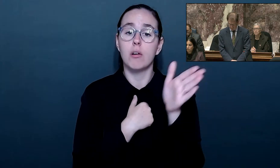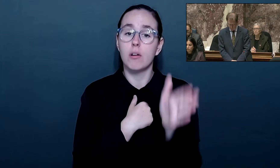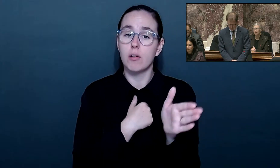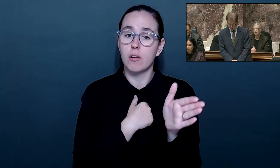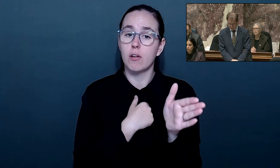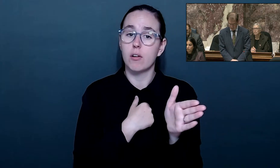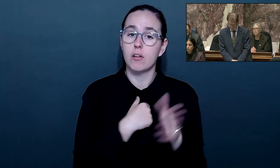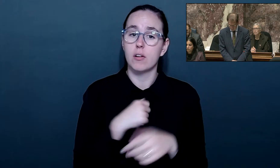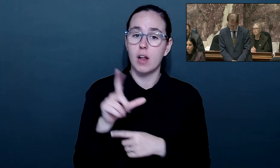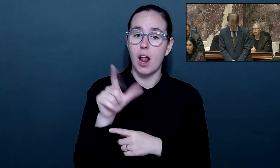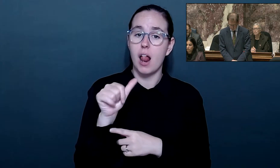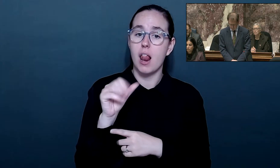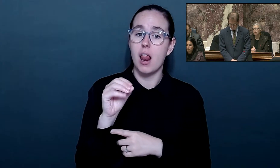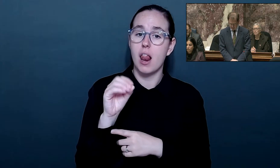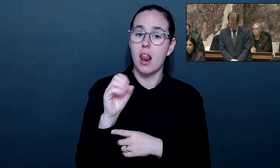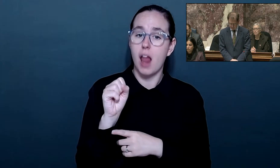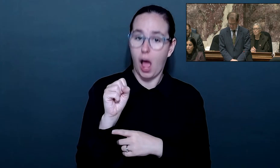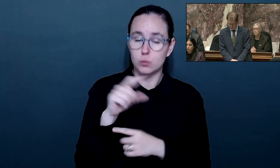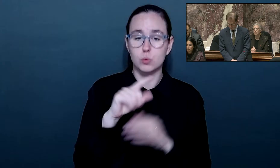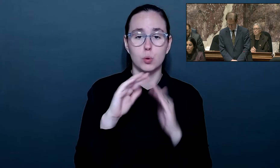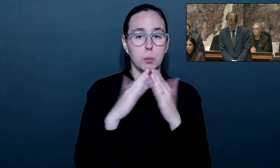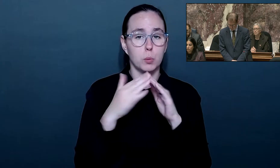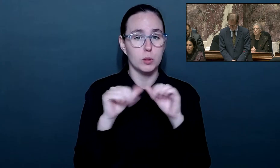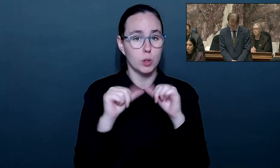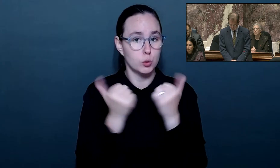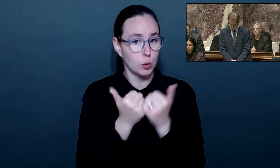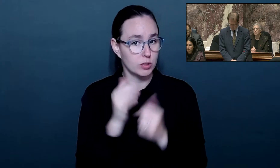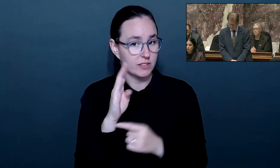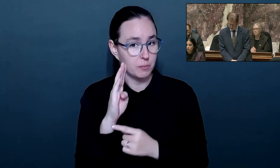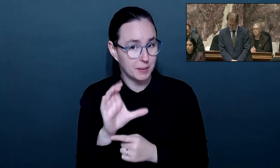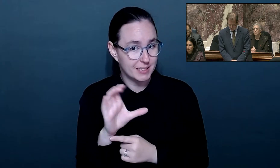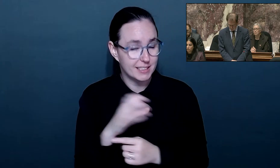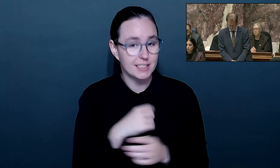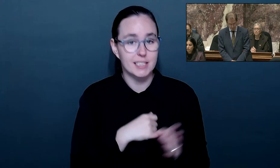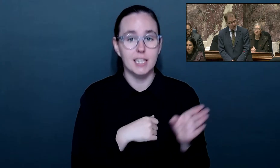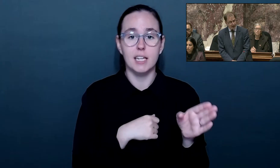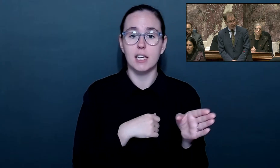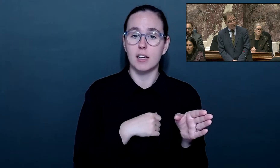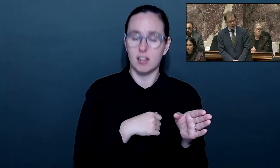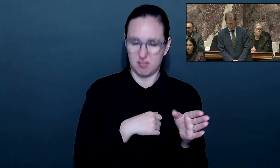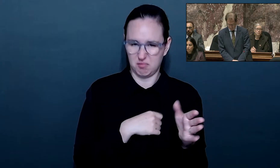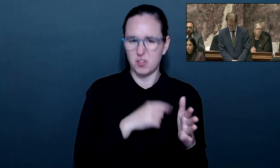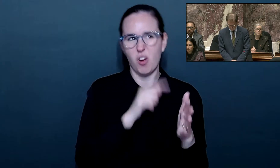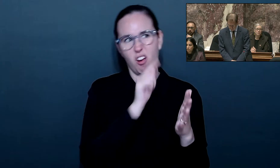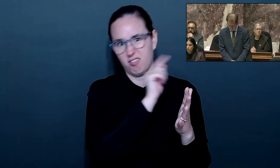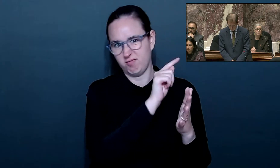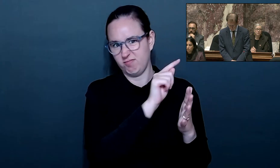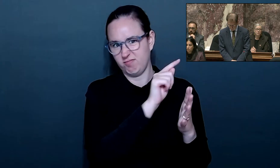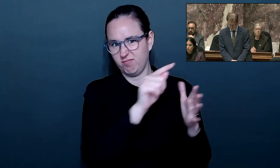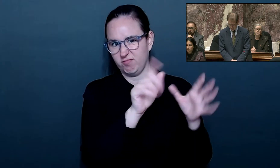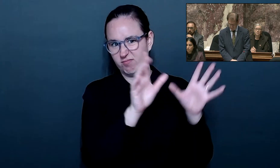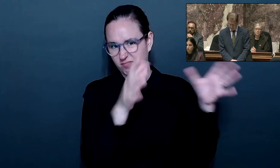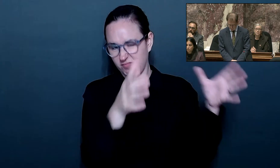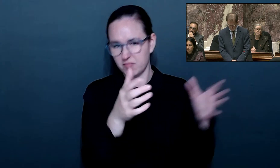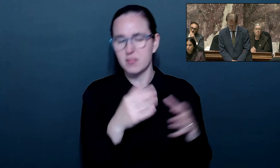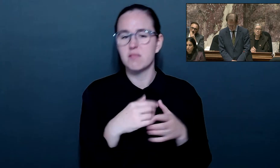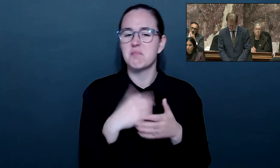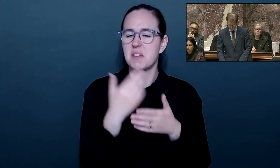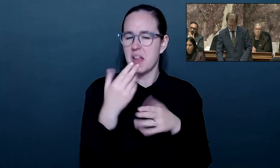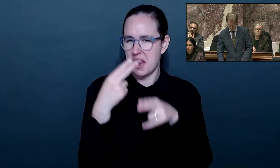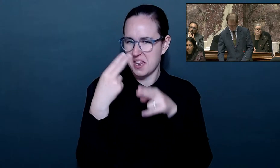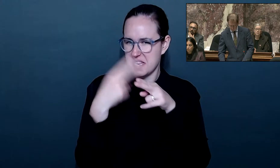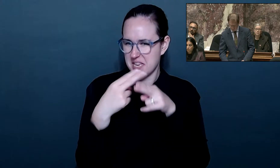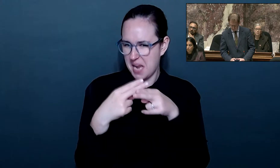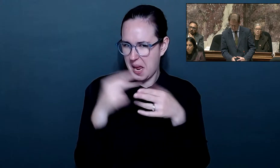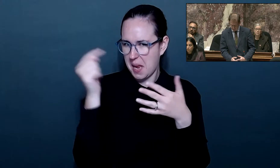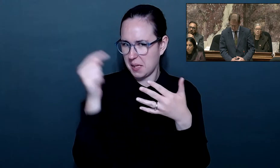Nguyen Han Winnie Cao, Tammy Dow from the Lac Viet Public Education Society, Hop Van Pham from the Vietnamese Association